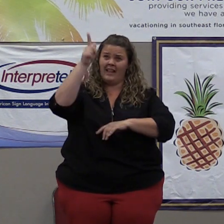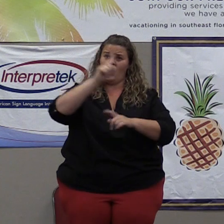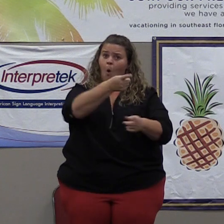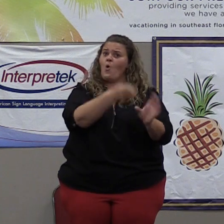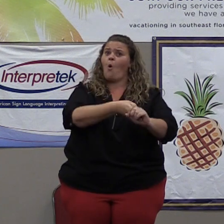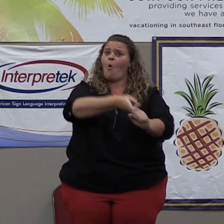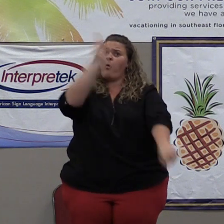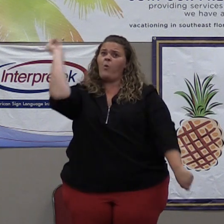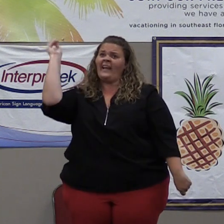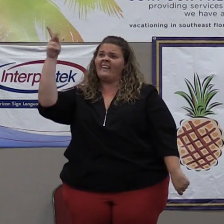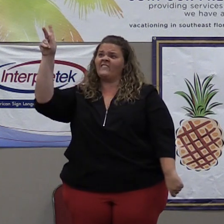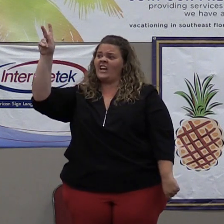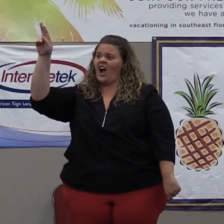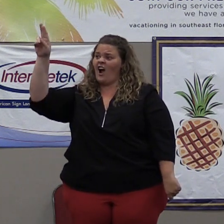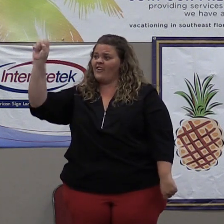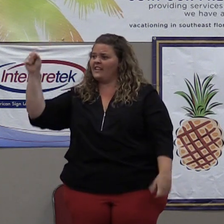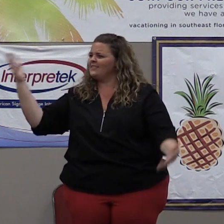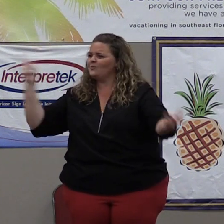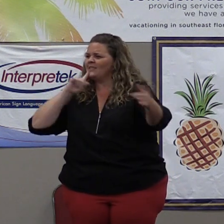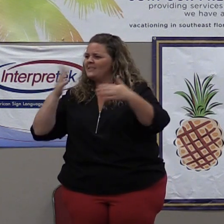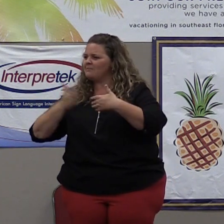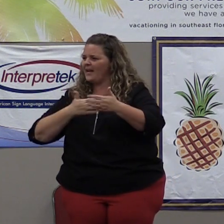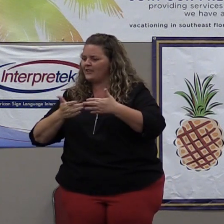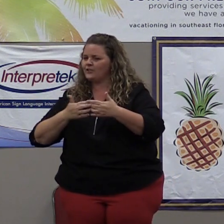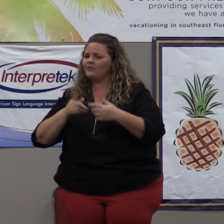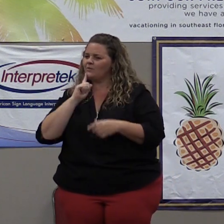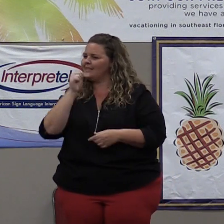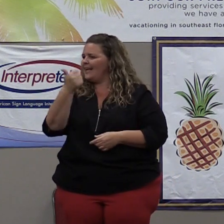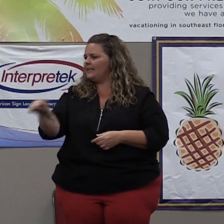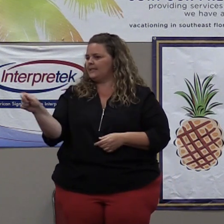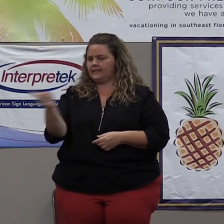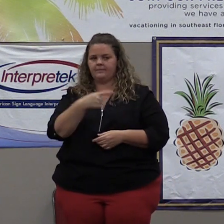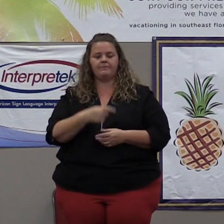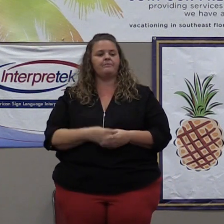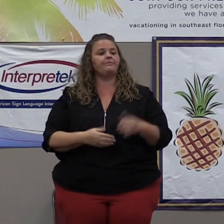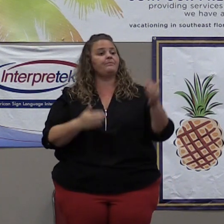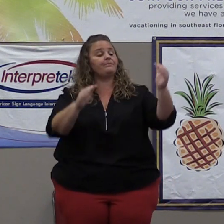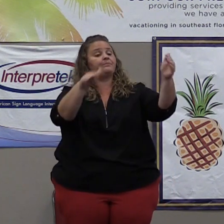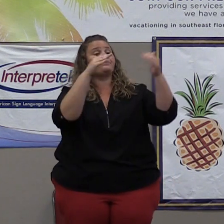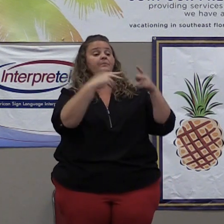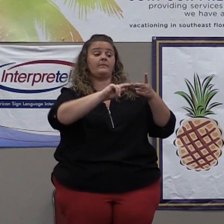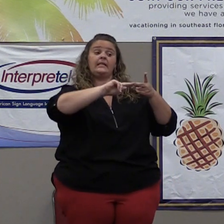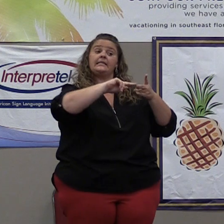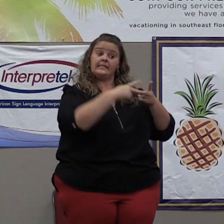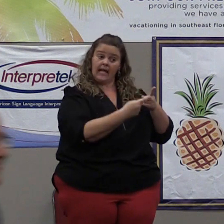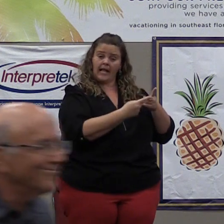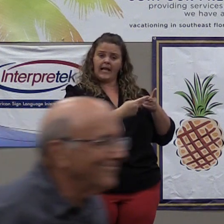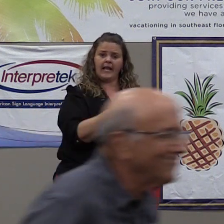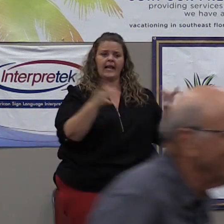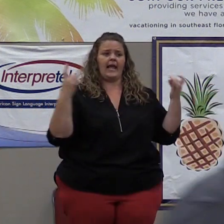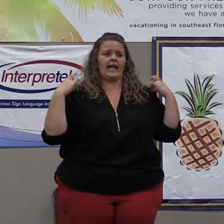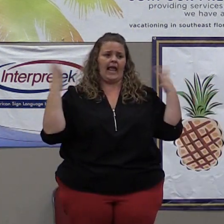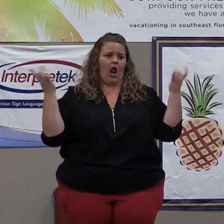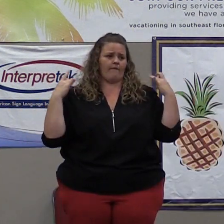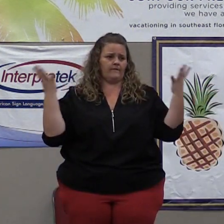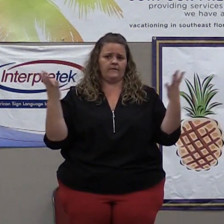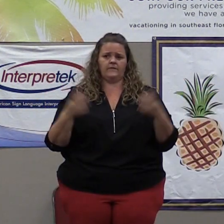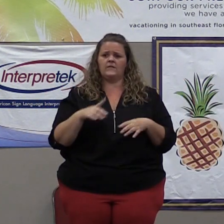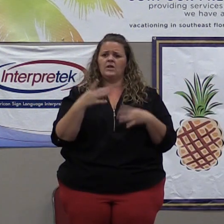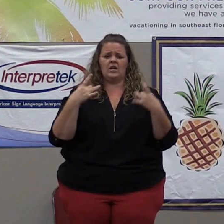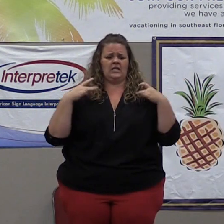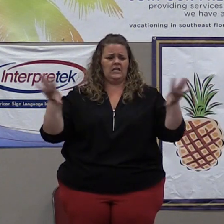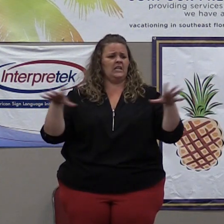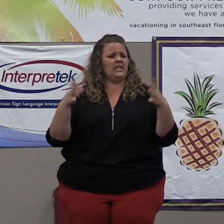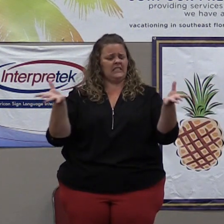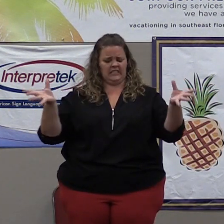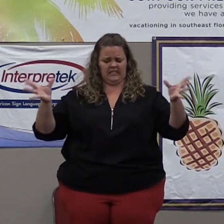quit doing VRS, it doesn't matter. It's good for anyone. Second is get it off. What to do when